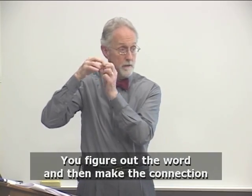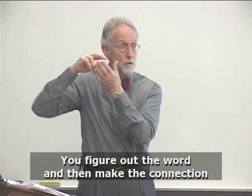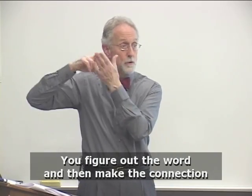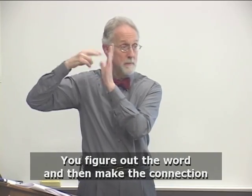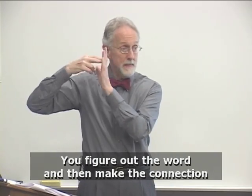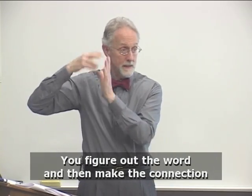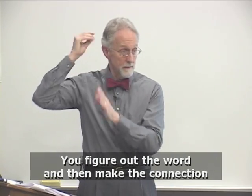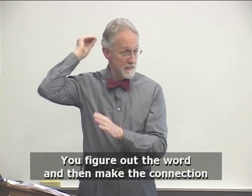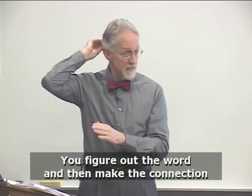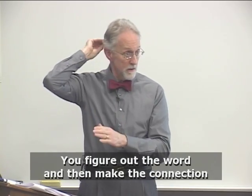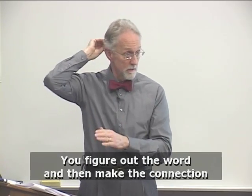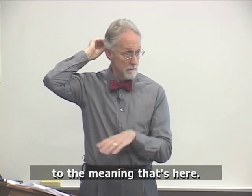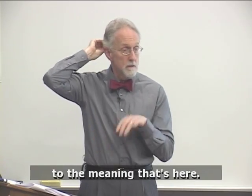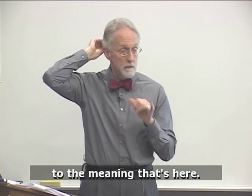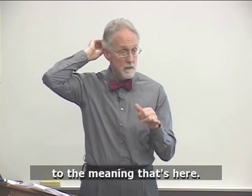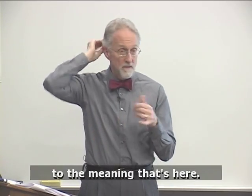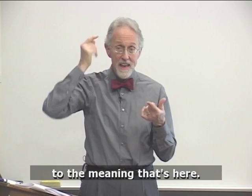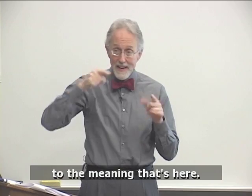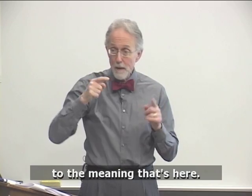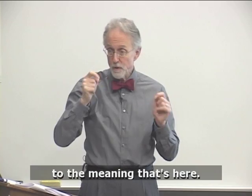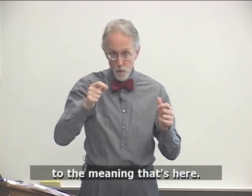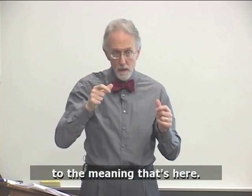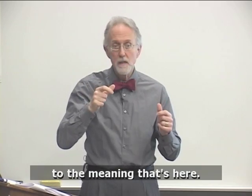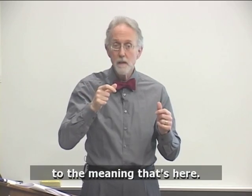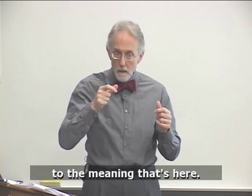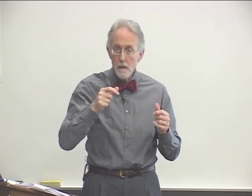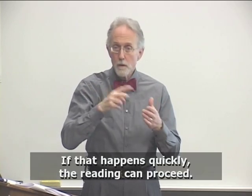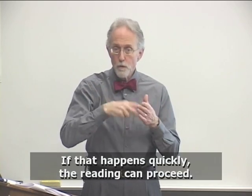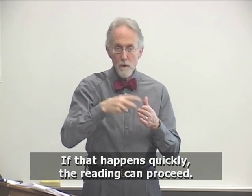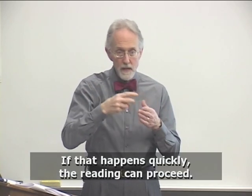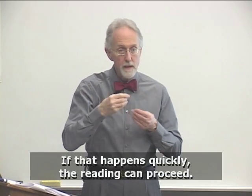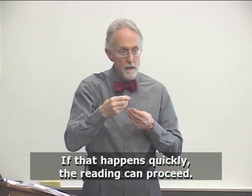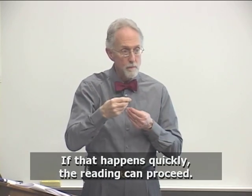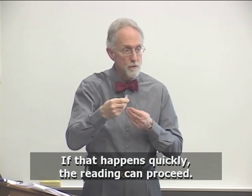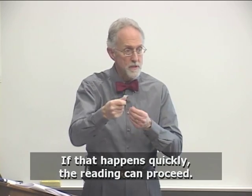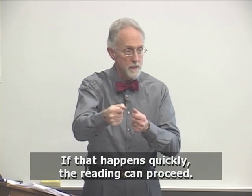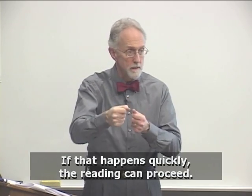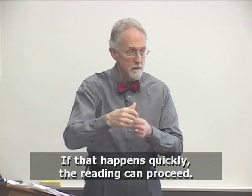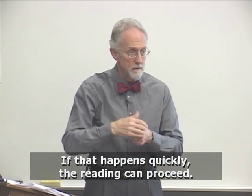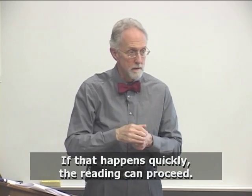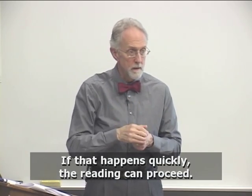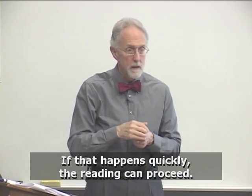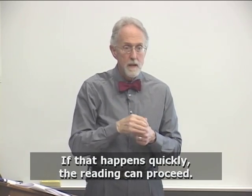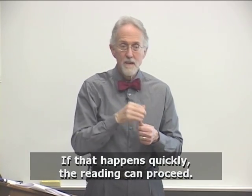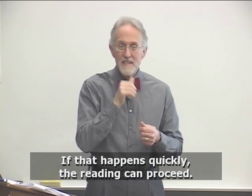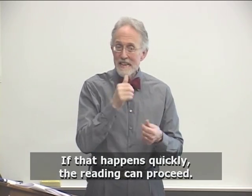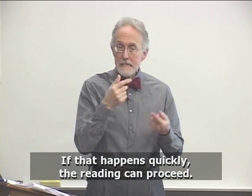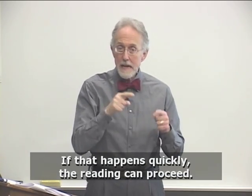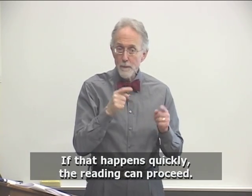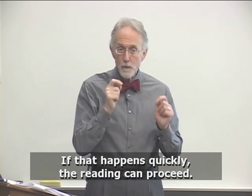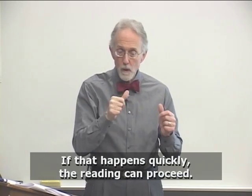to the meaning that's here. If that happens quickly, the reading can proceed. If it doesn't happen